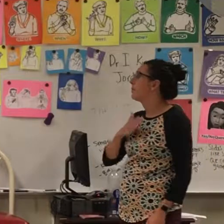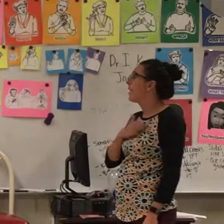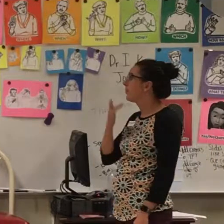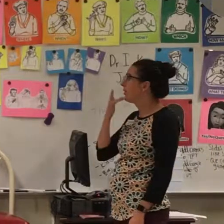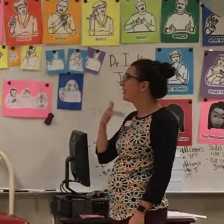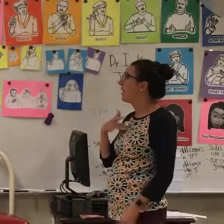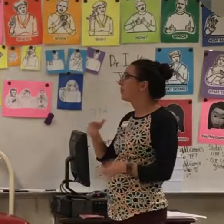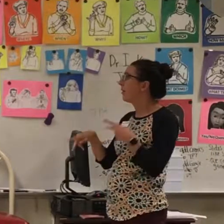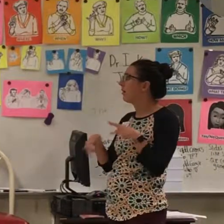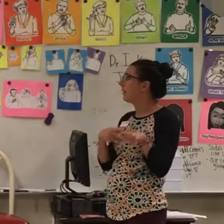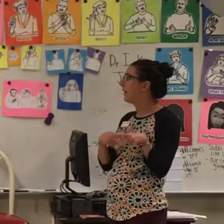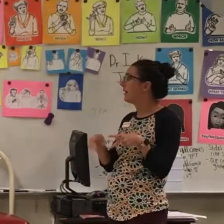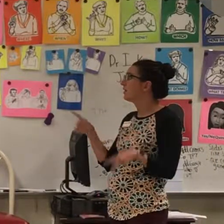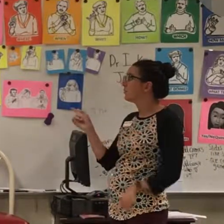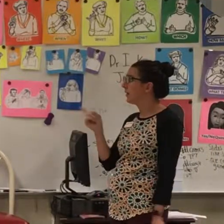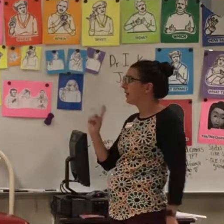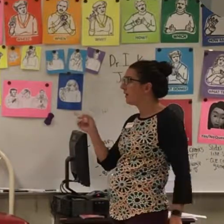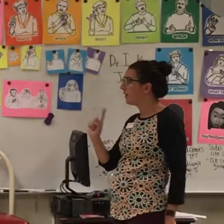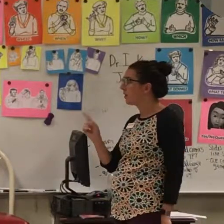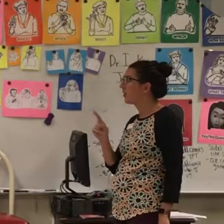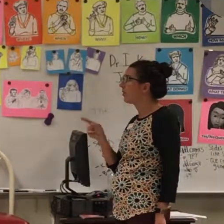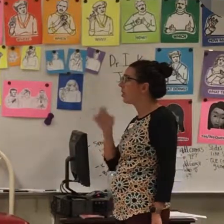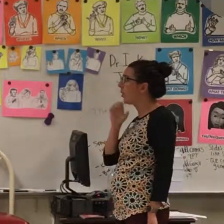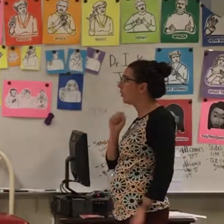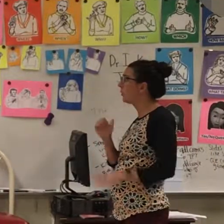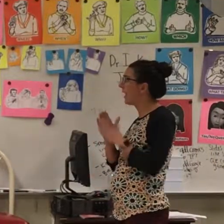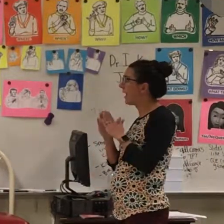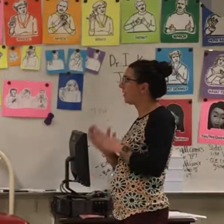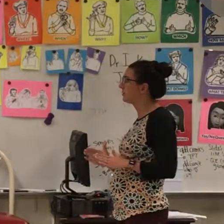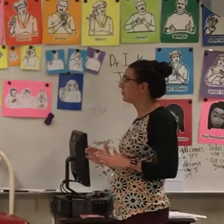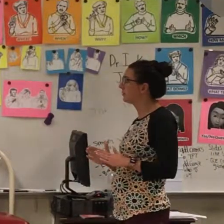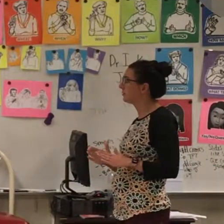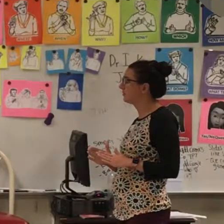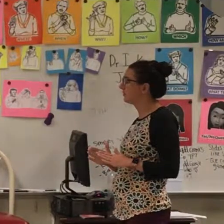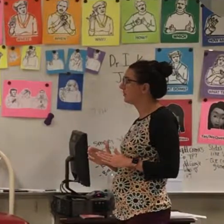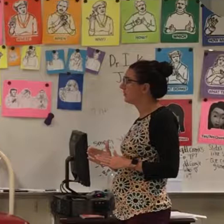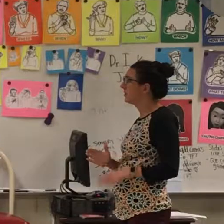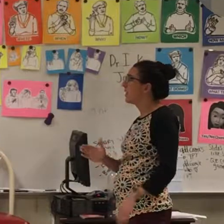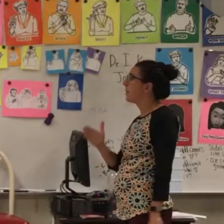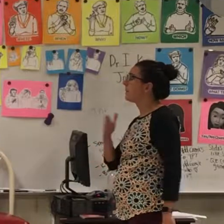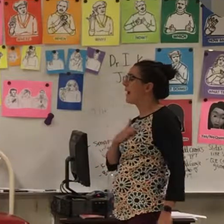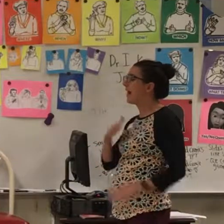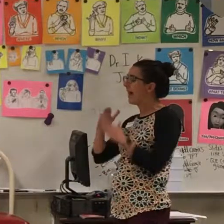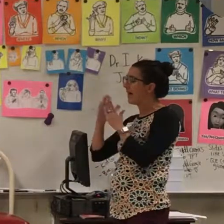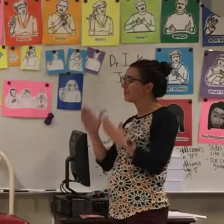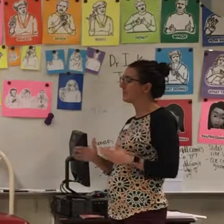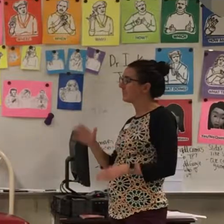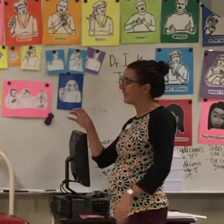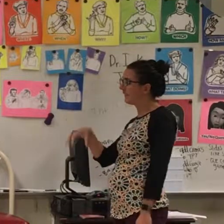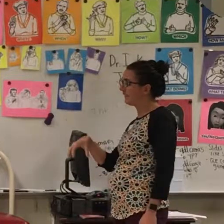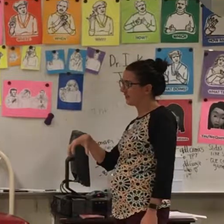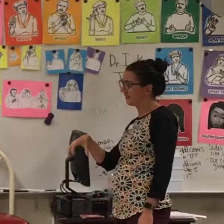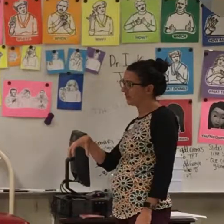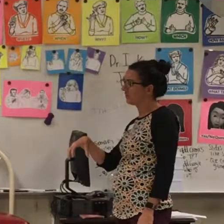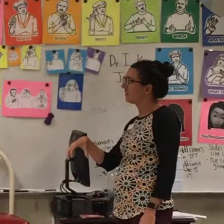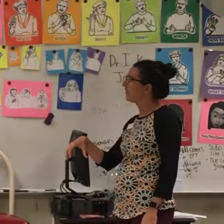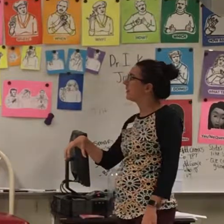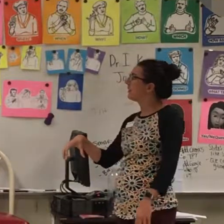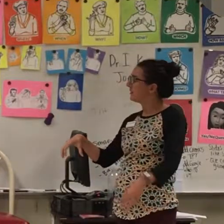My birthday party, where? The old house. so then 2 needs to My go to house number is here, then